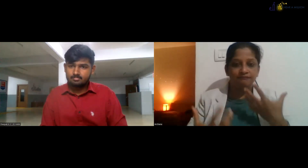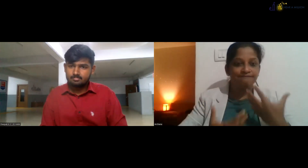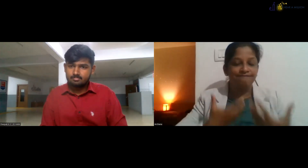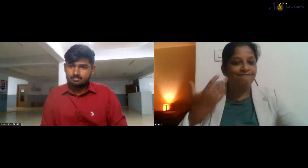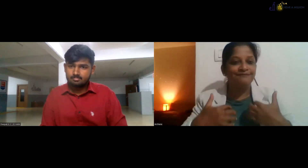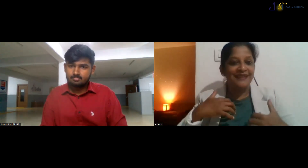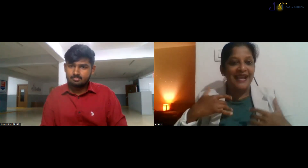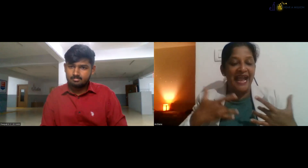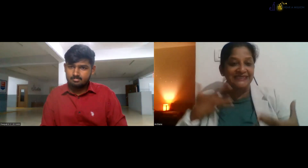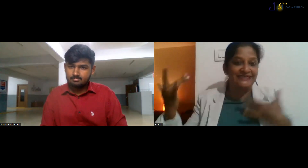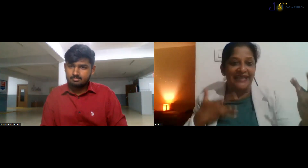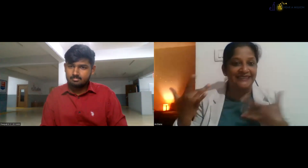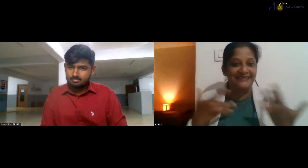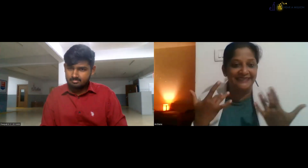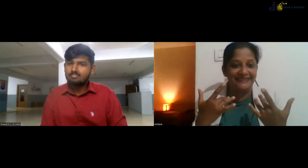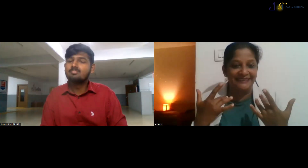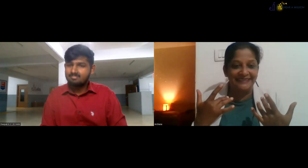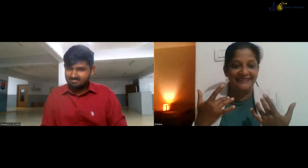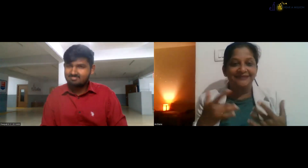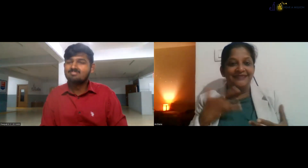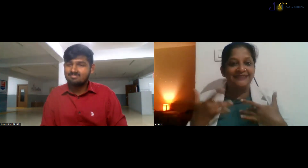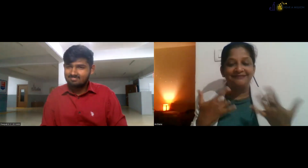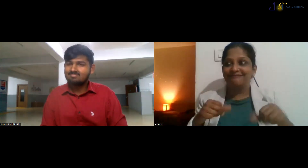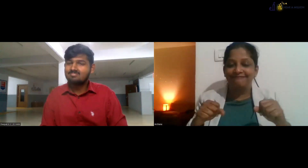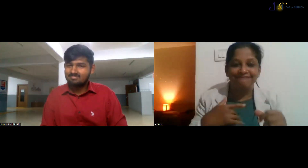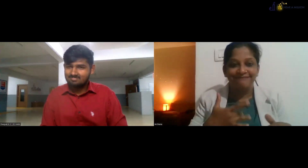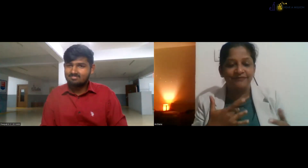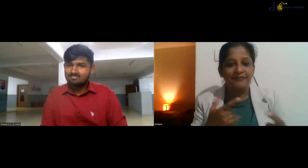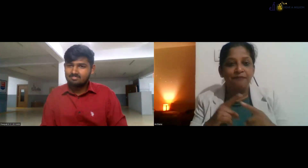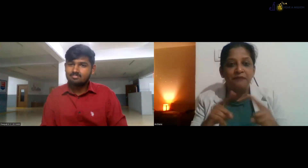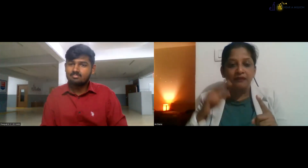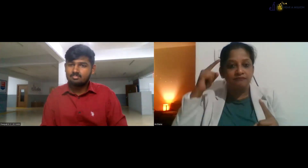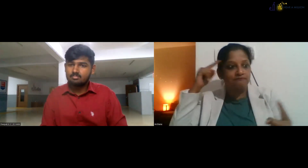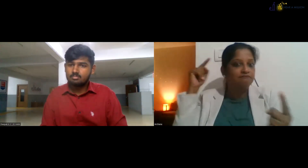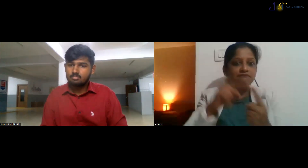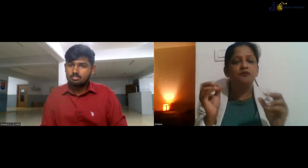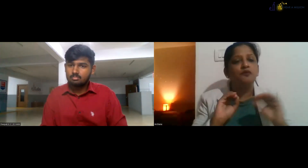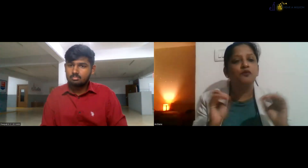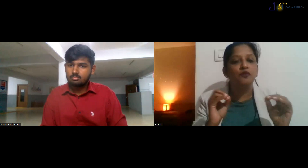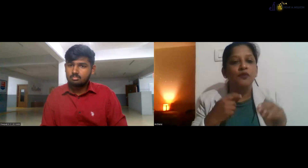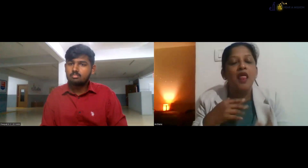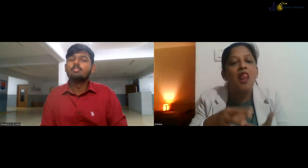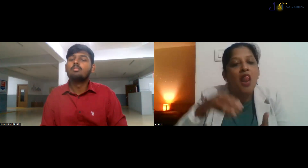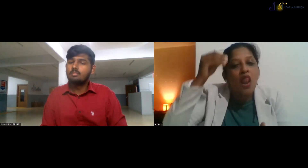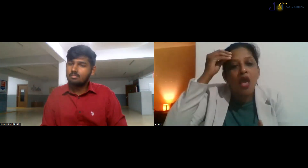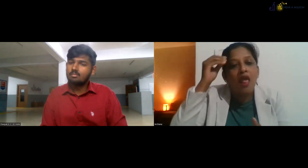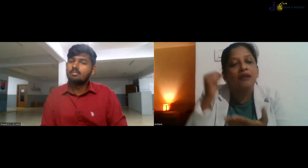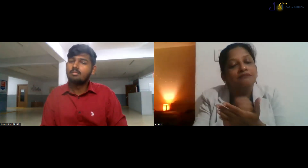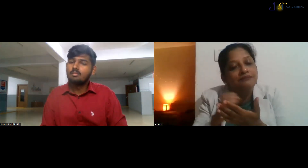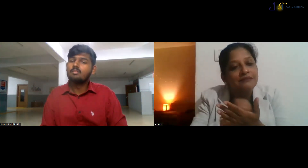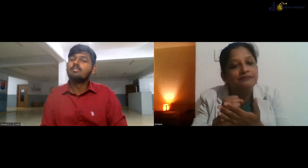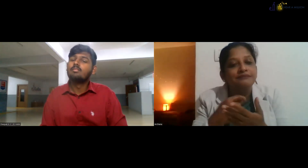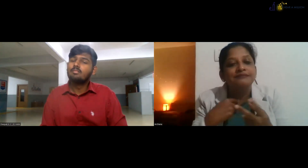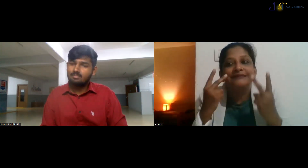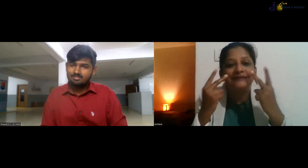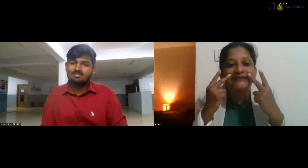friend told me that yeah, he will help me out, and that makes me excited. And also, I was